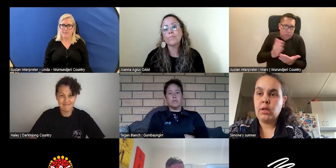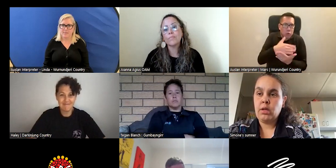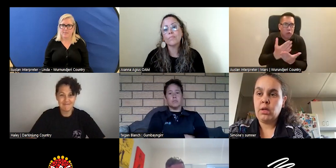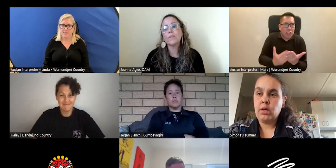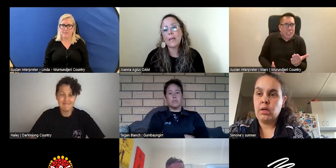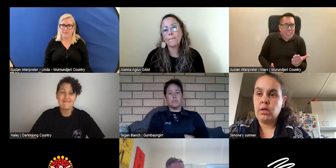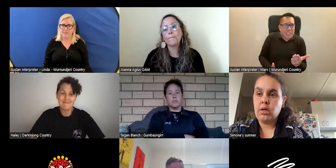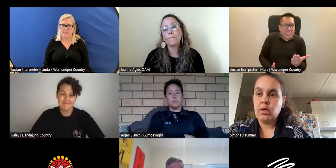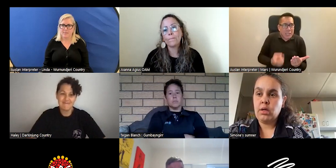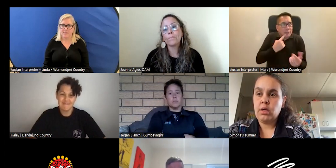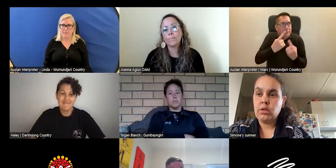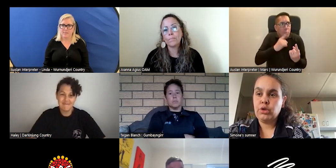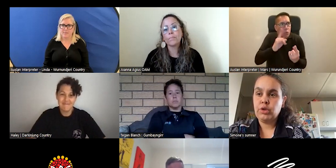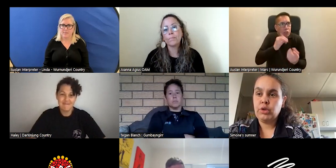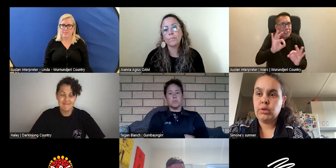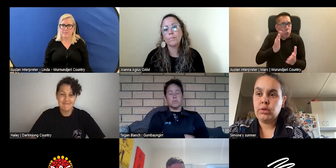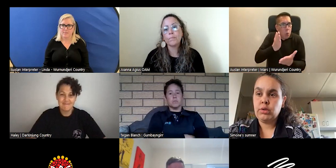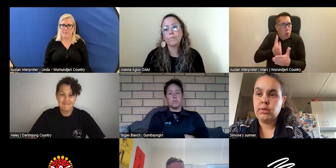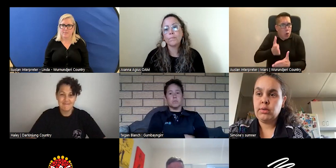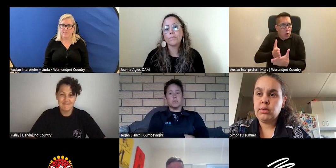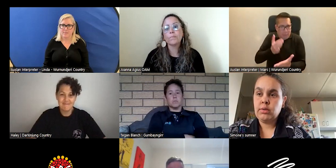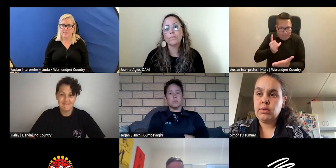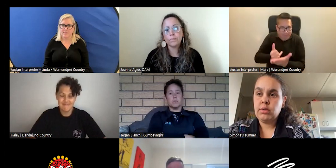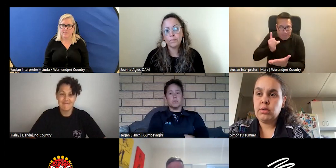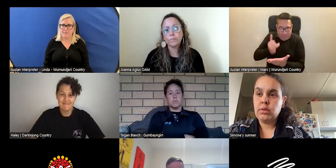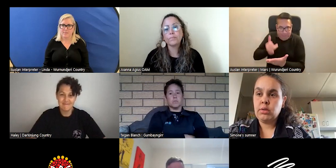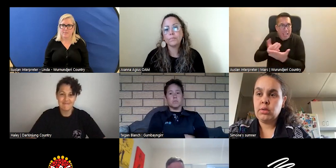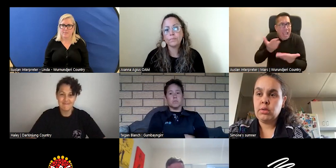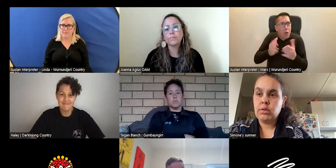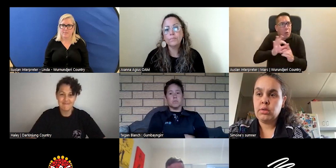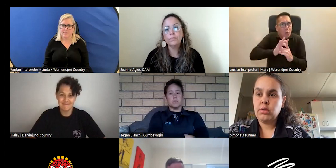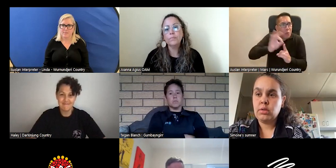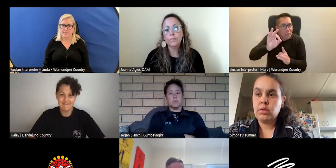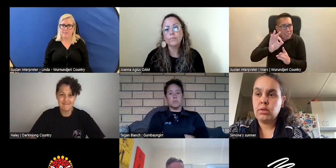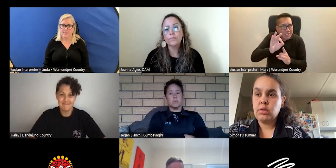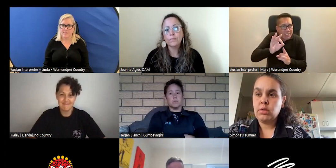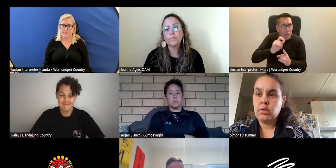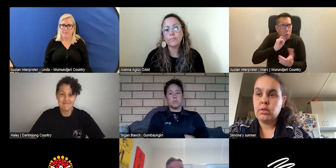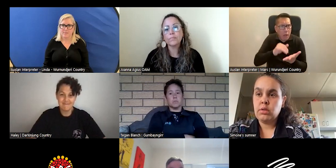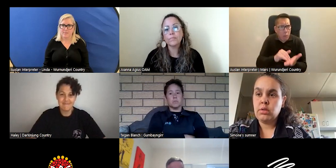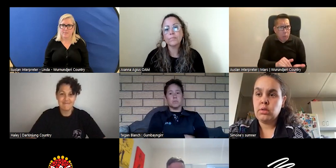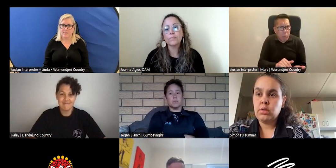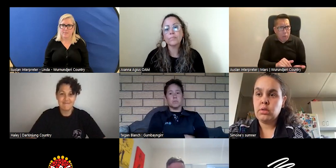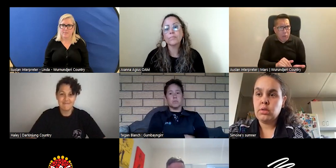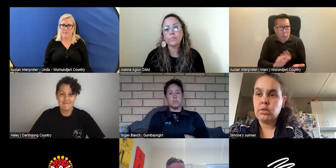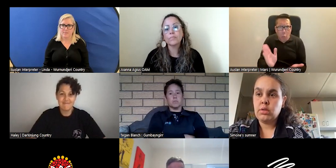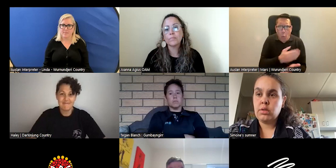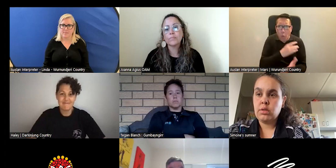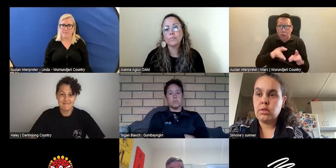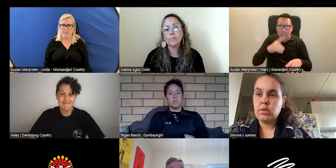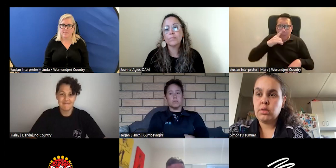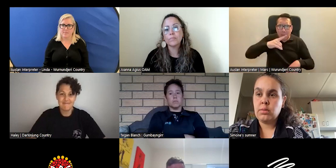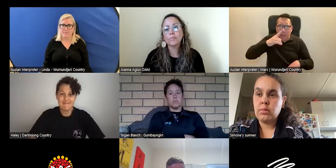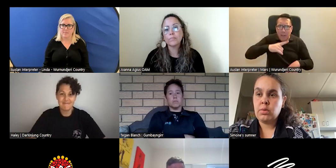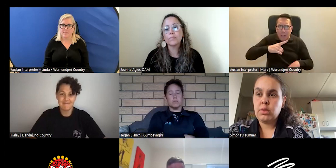is not working, to speak about how to improve it. And that would only help all Australians because it will